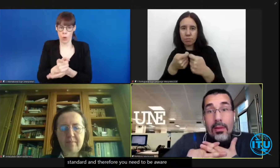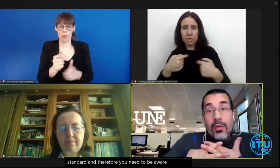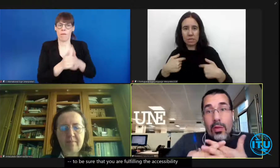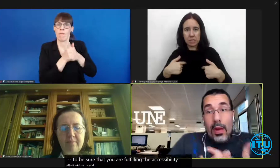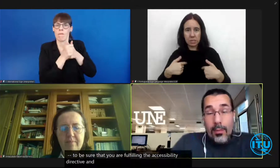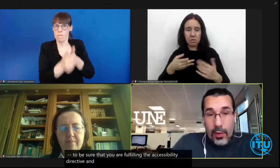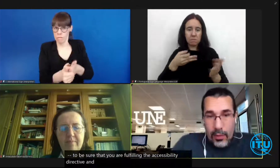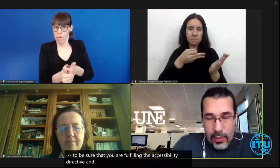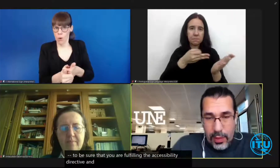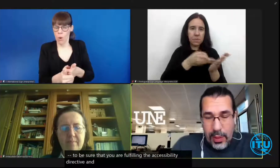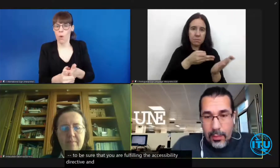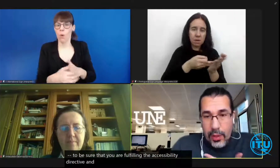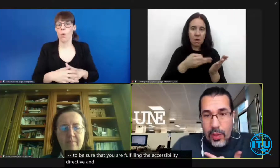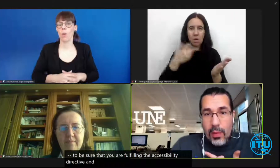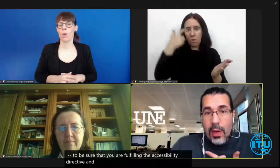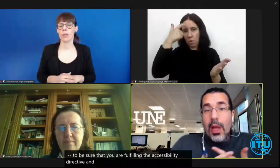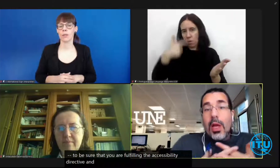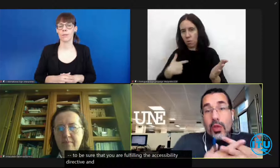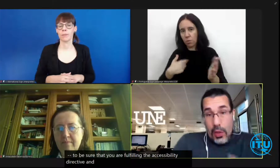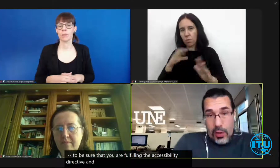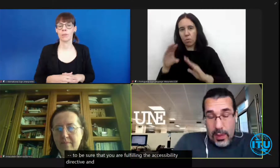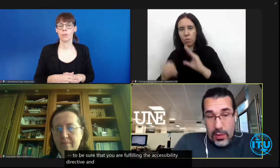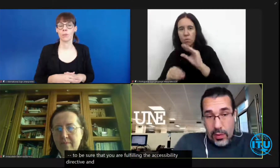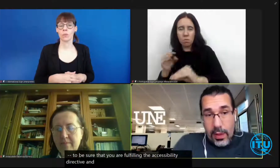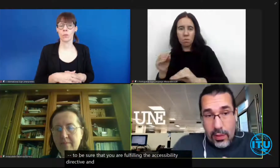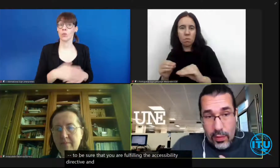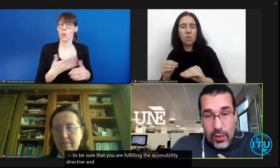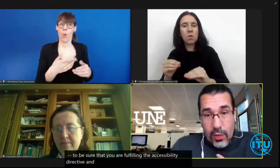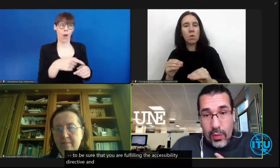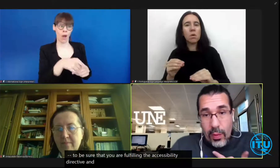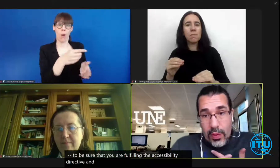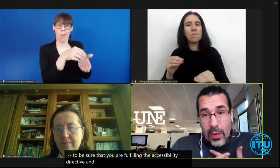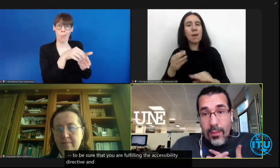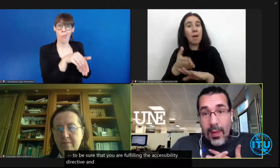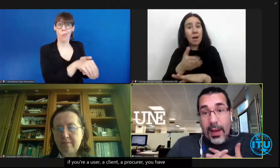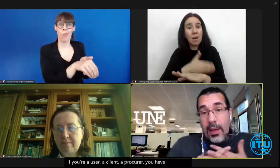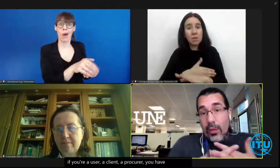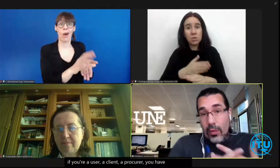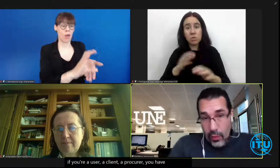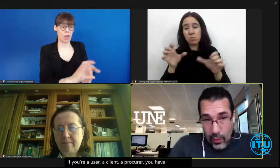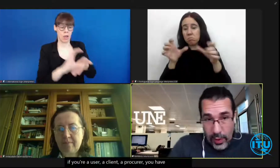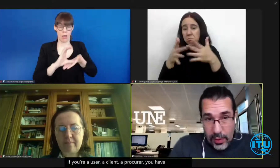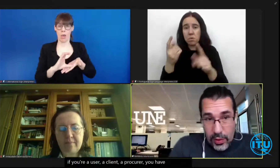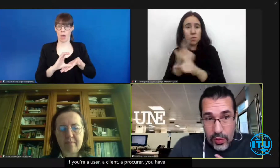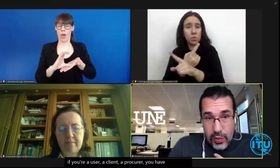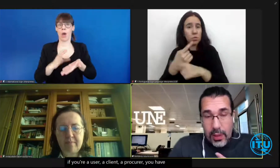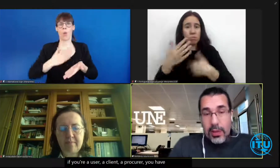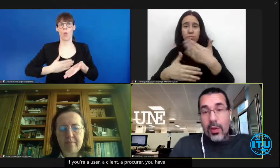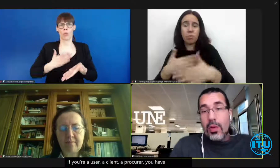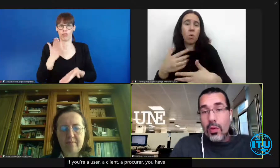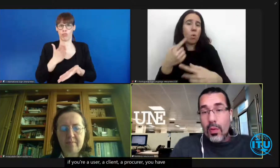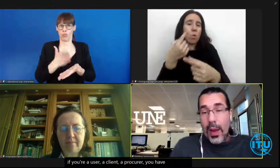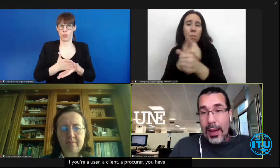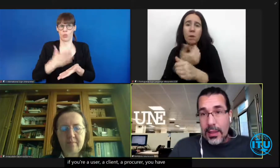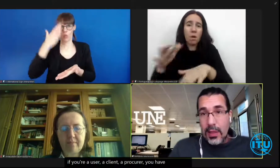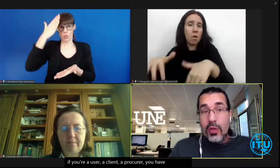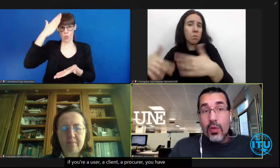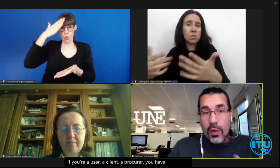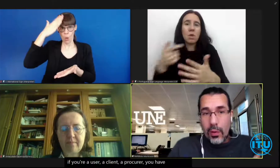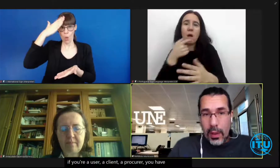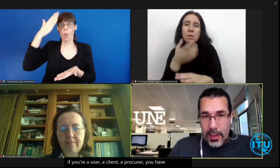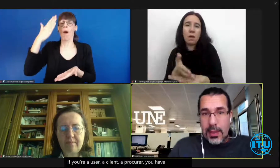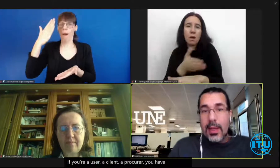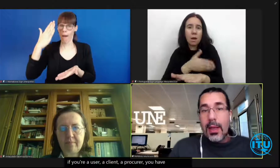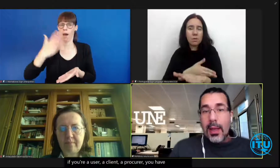a client, or you are a procurer, you need to make sure that what you are buying or what your user is going to answer